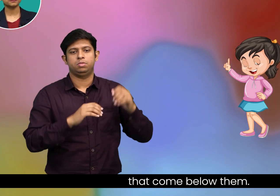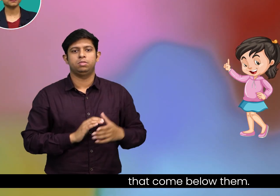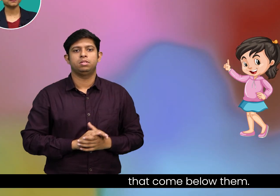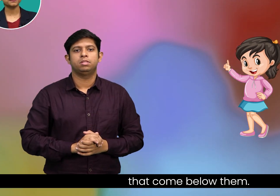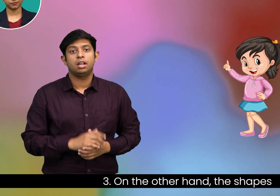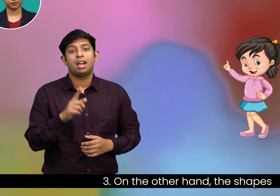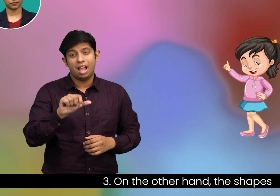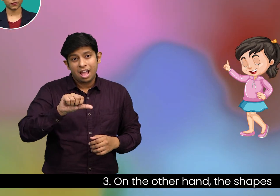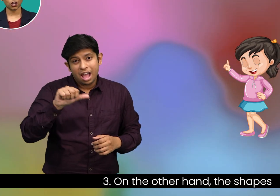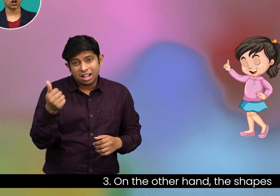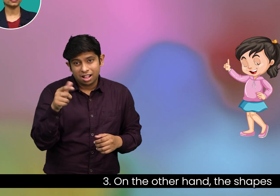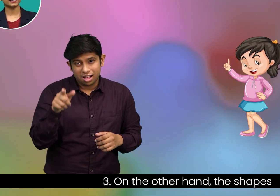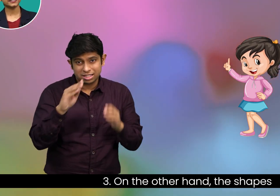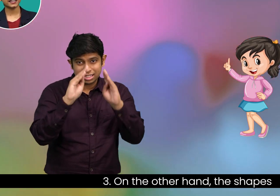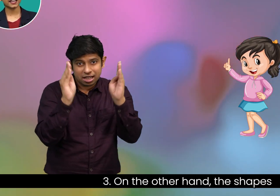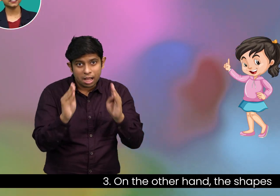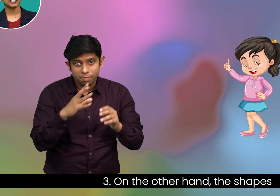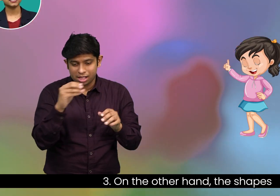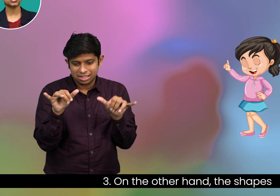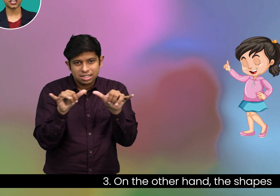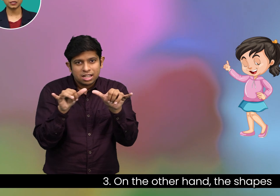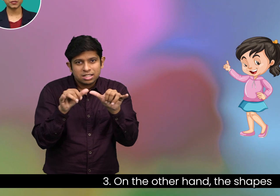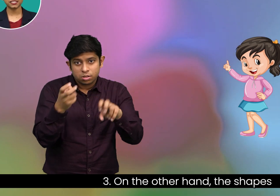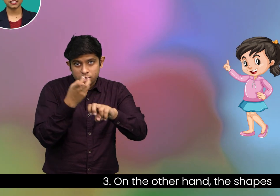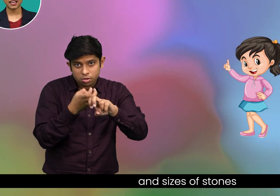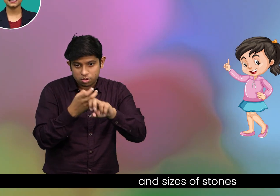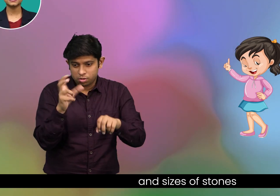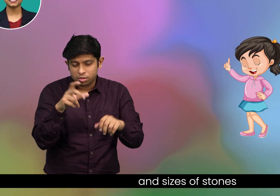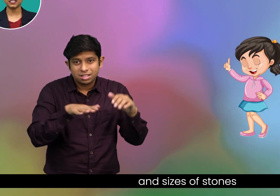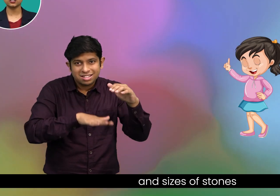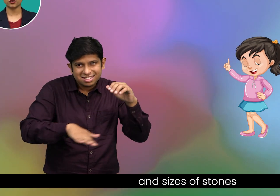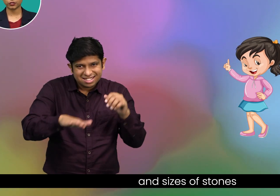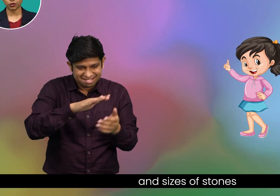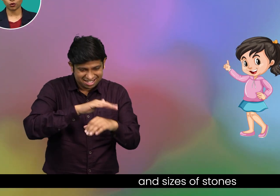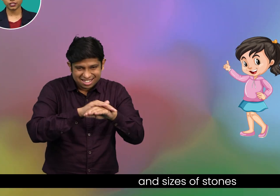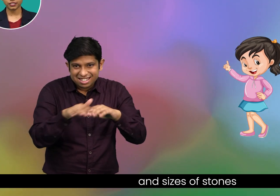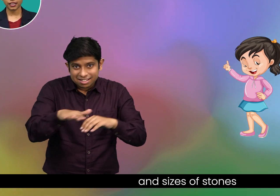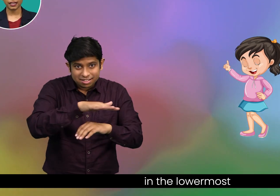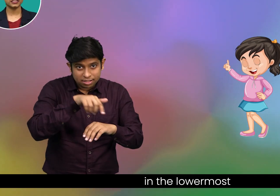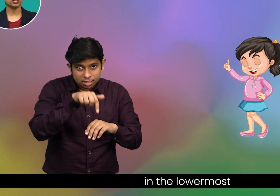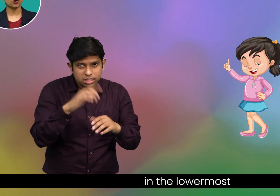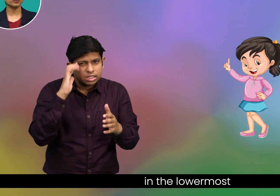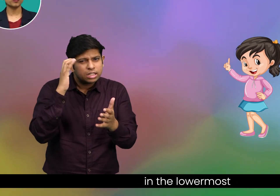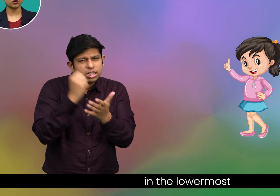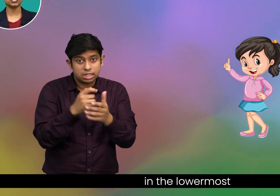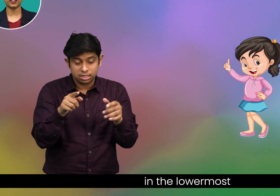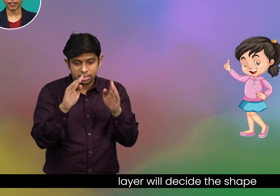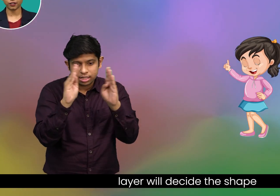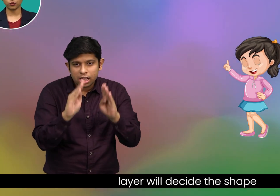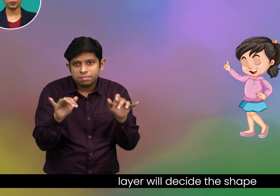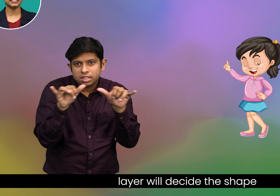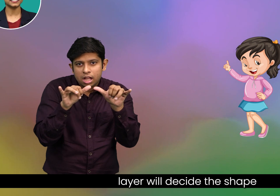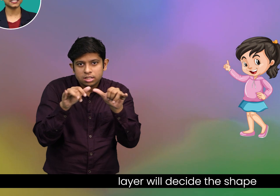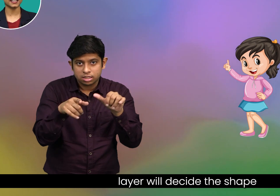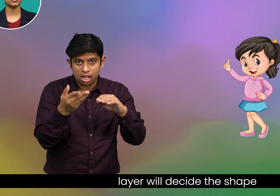them. On the other hand, the shapes and sizes of stones in the lowermost